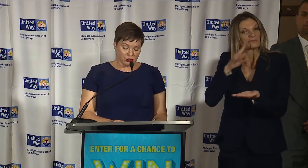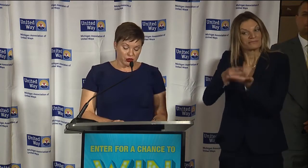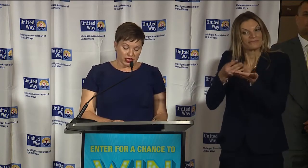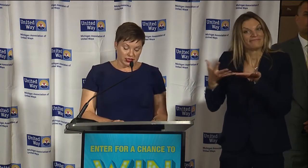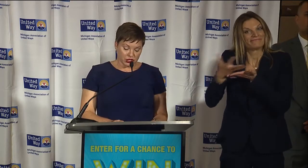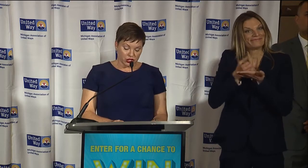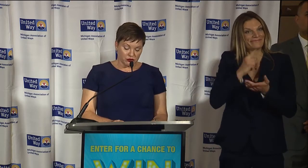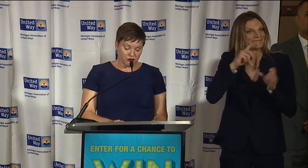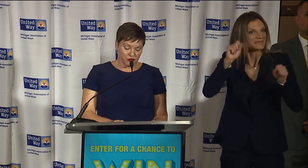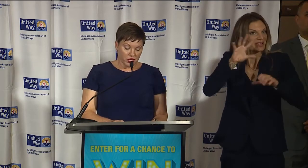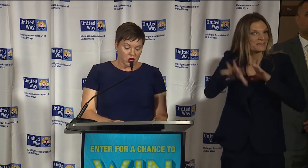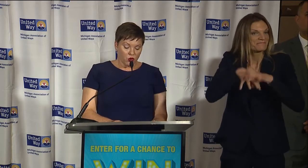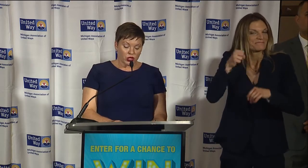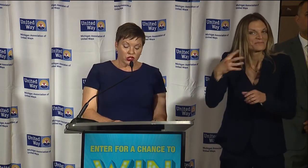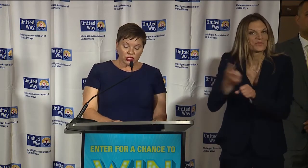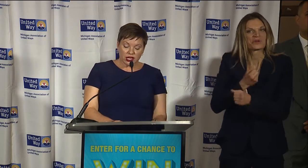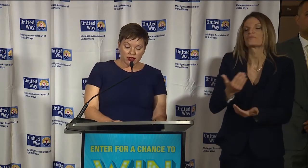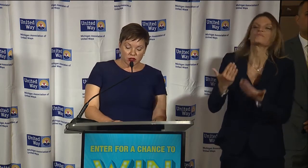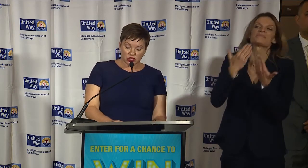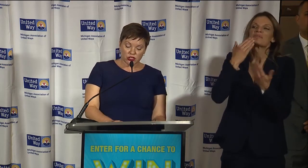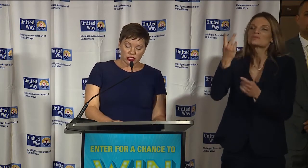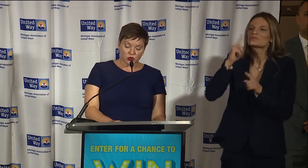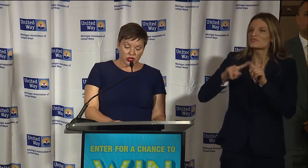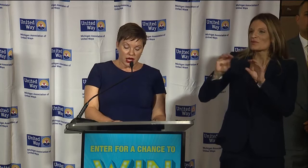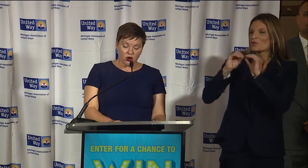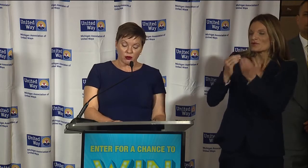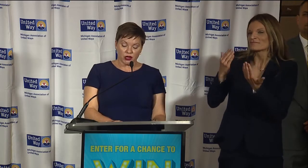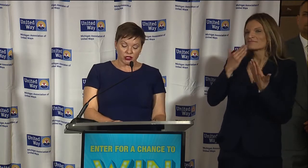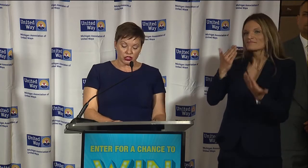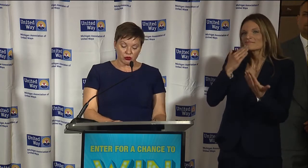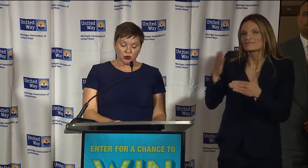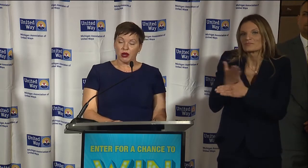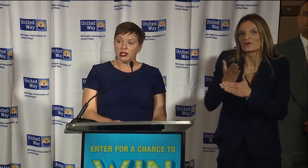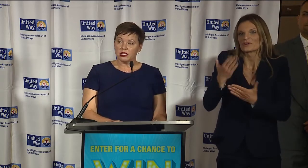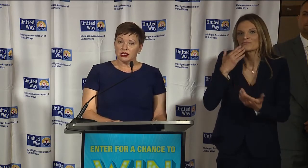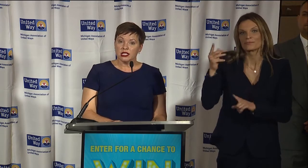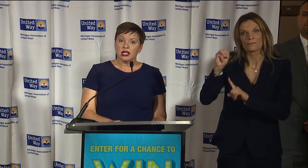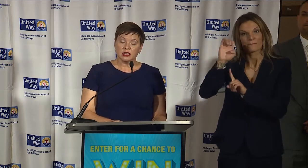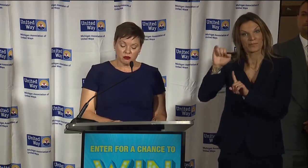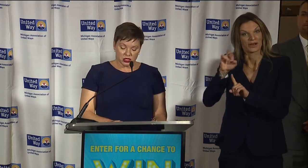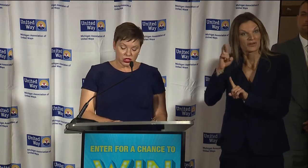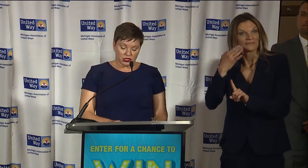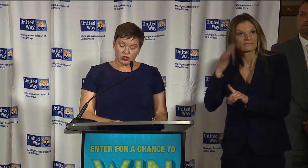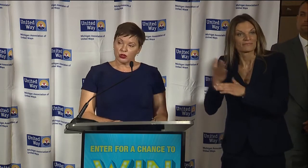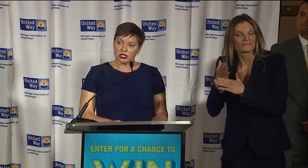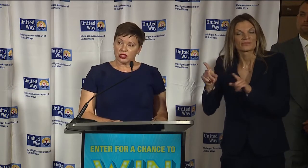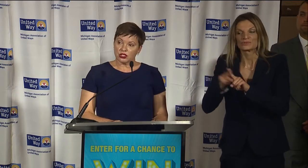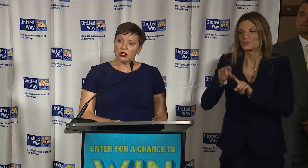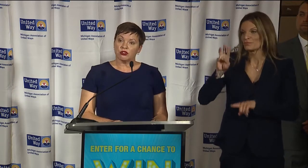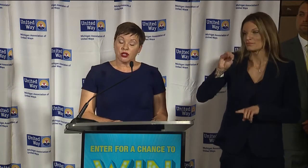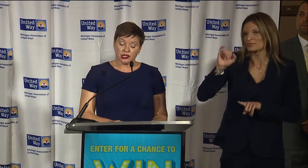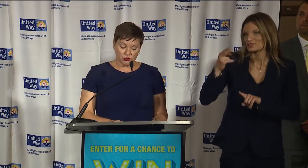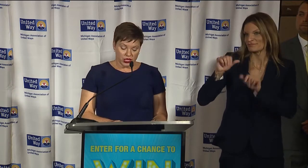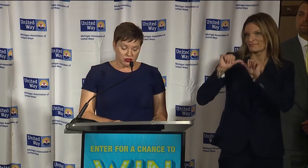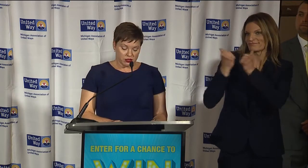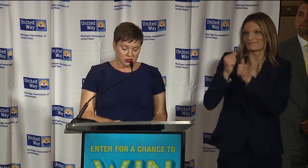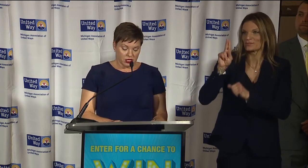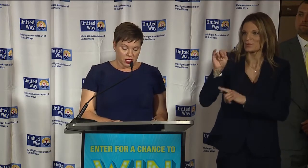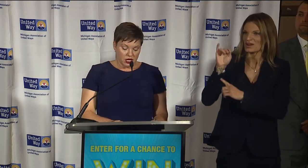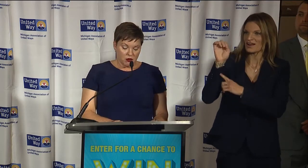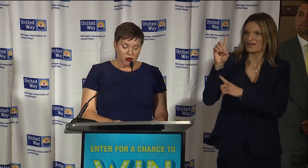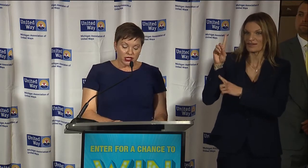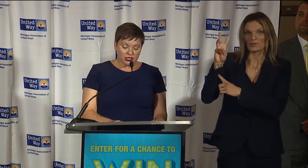deserve some recognition. We could not have launched this without our partnership with Meyer and the Michigan Association of United